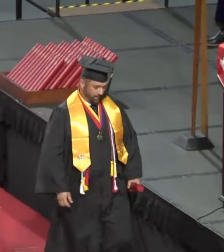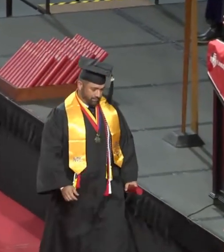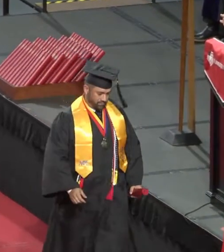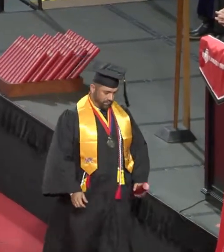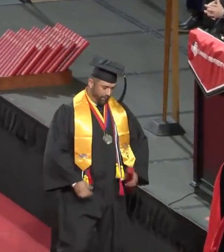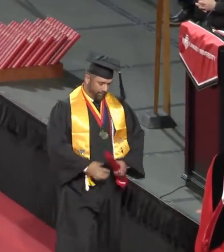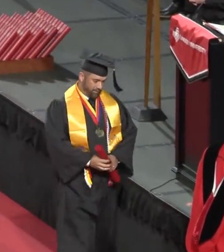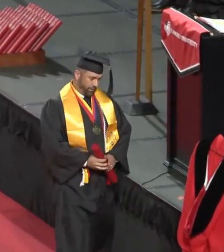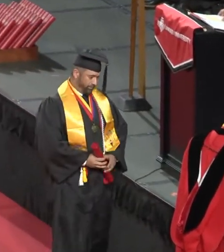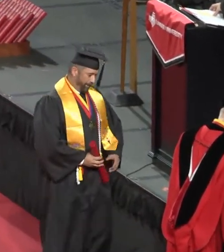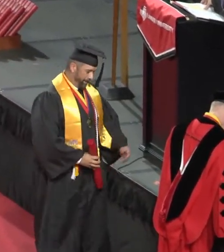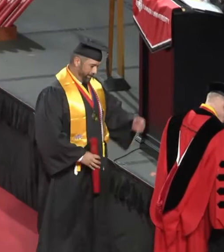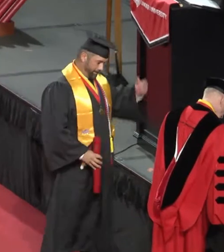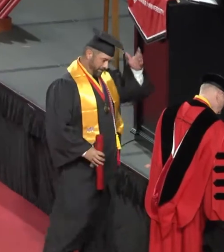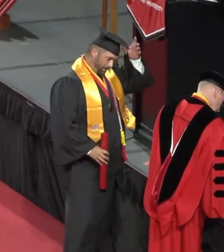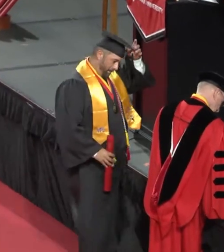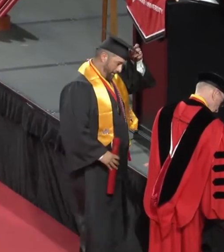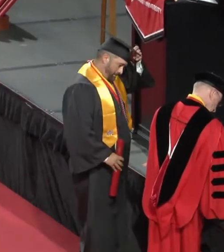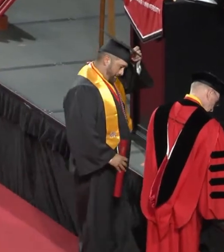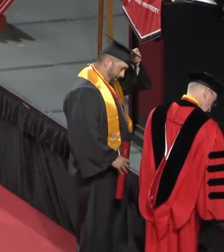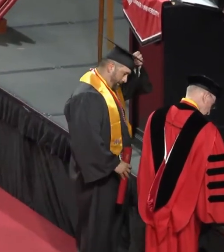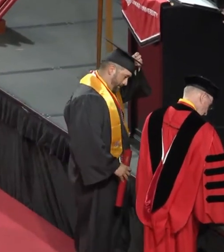Jacob.